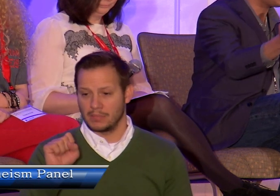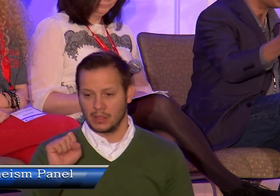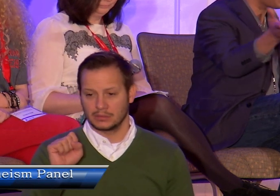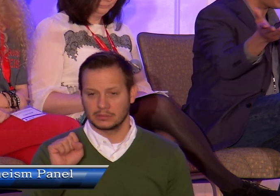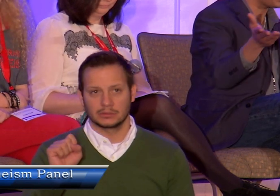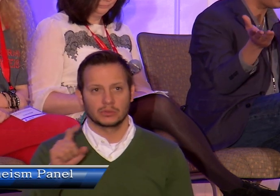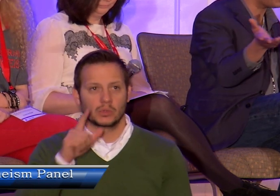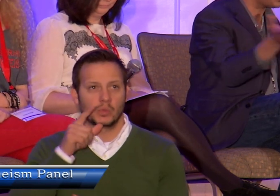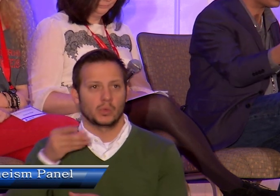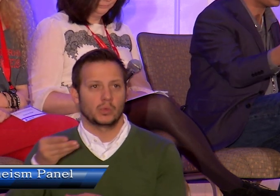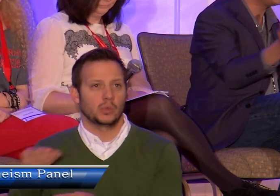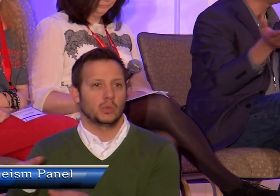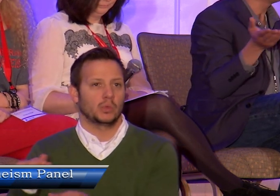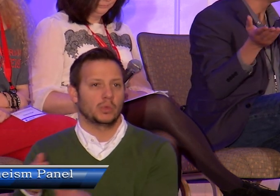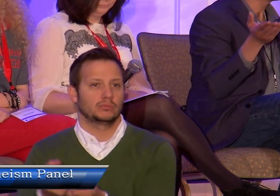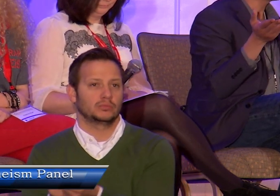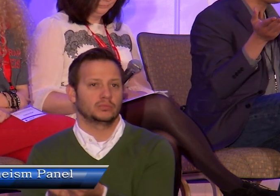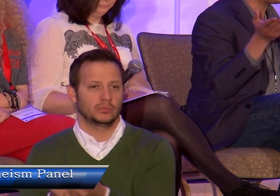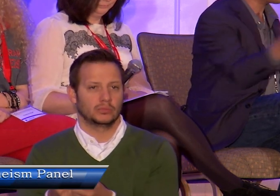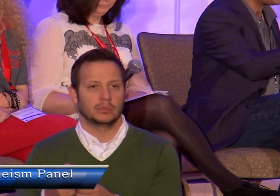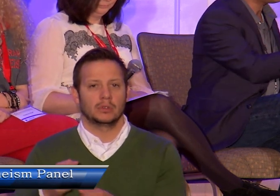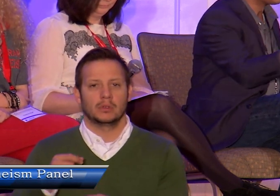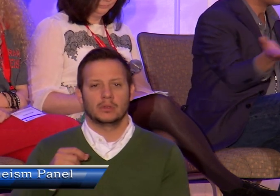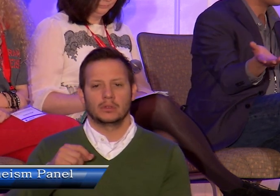by Saudi Arabia, Qatar, and Turkey,